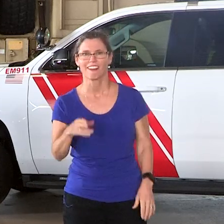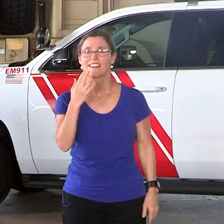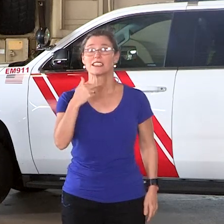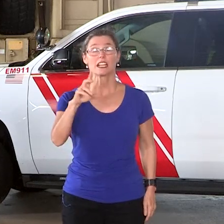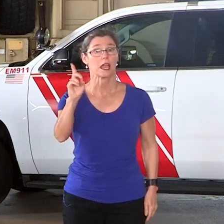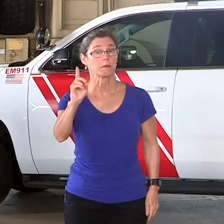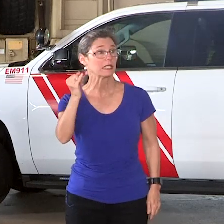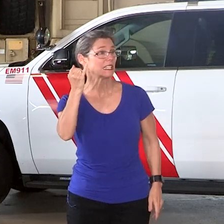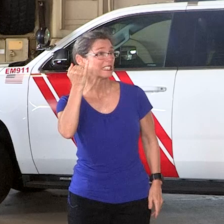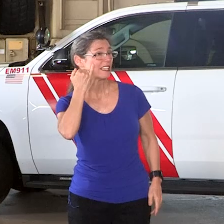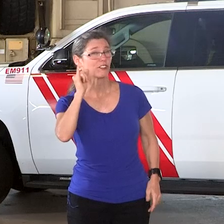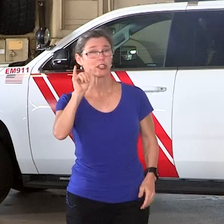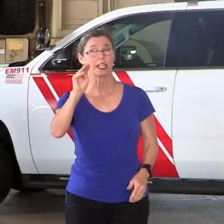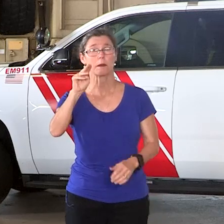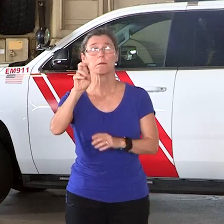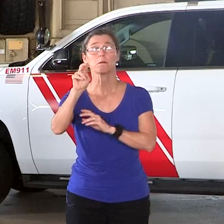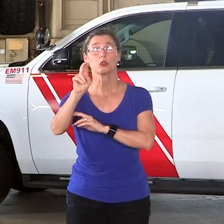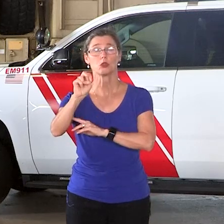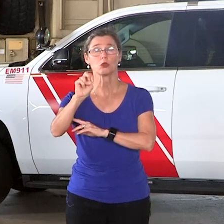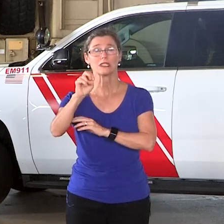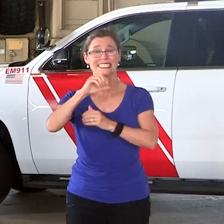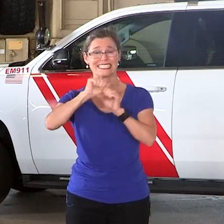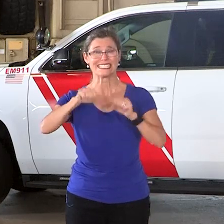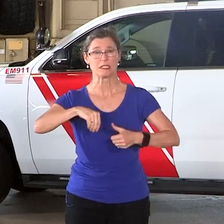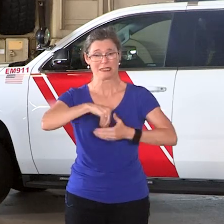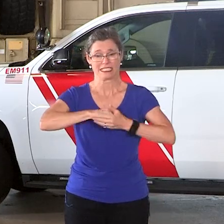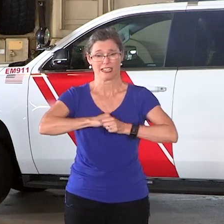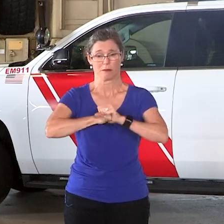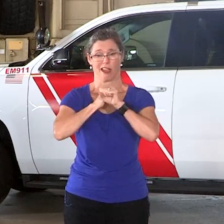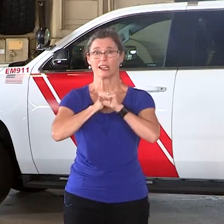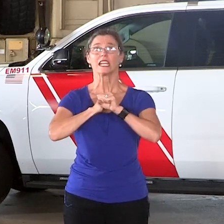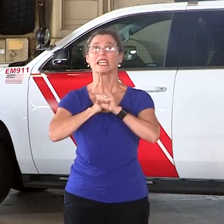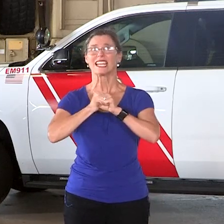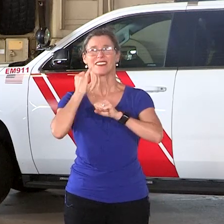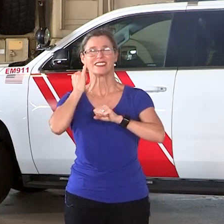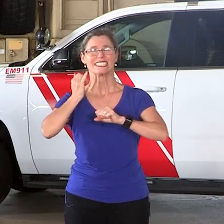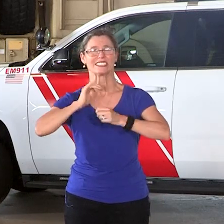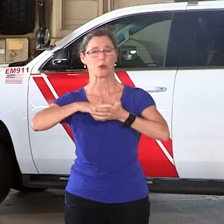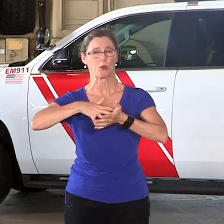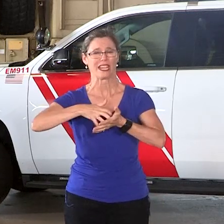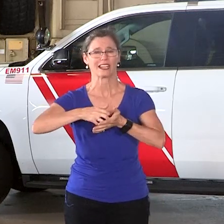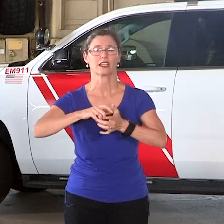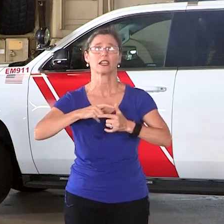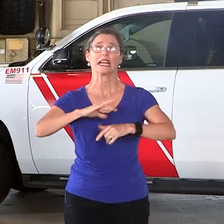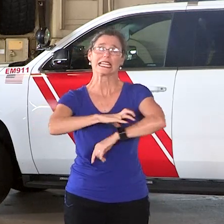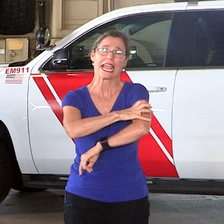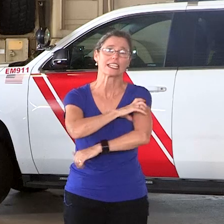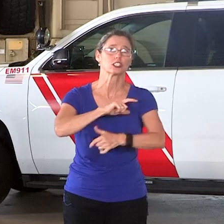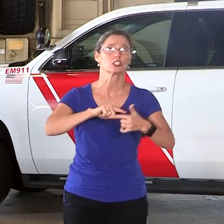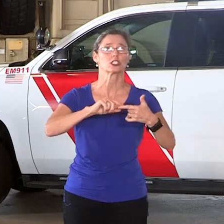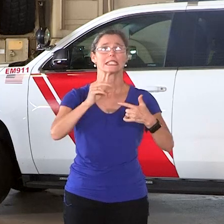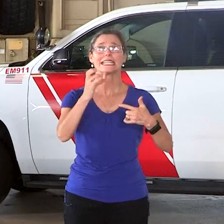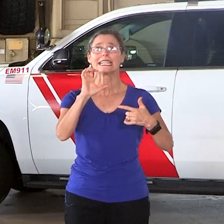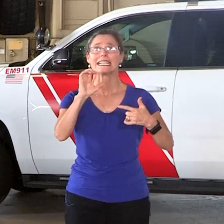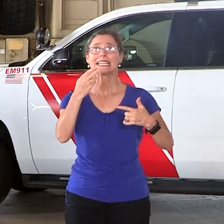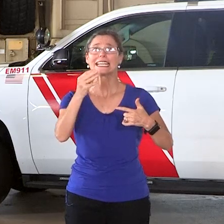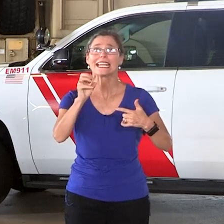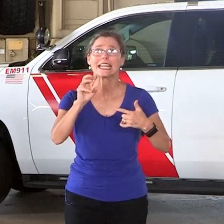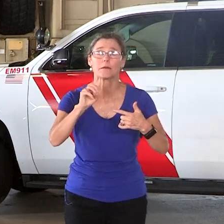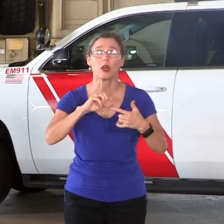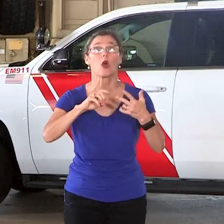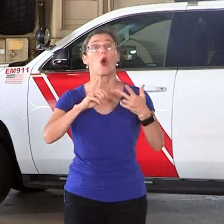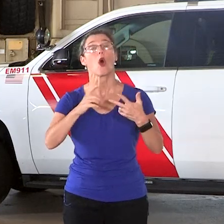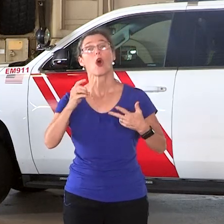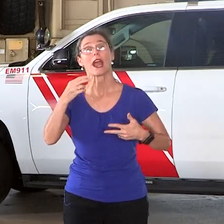compromised immune system such as HIV, cancer, and chemo treatment within the last 2